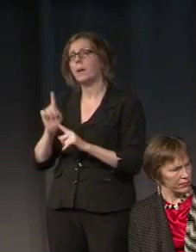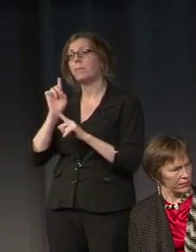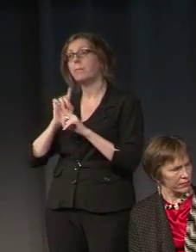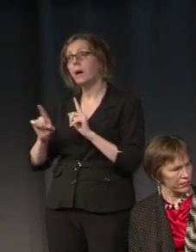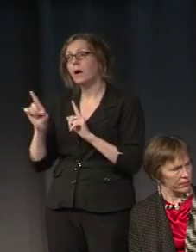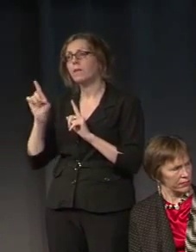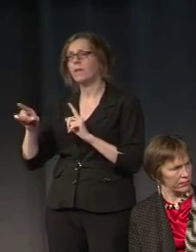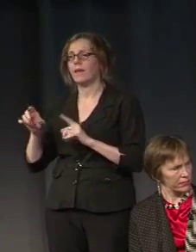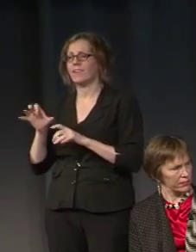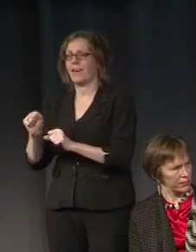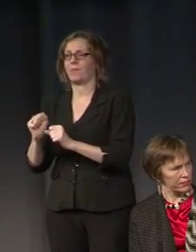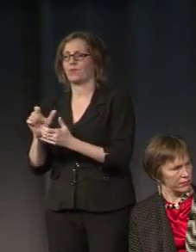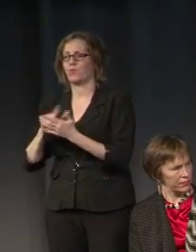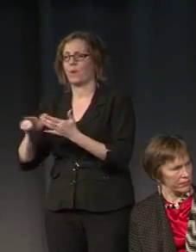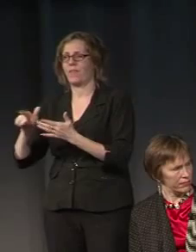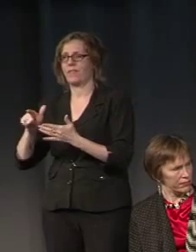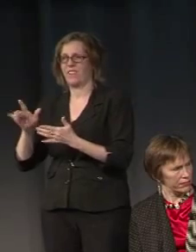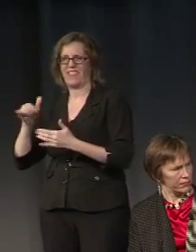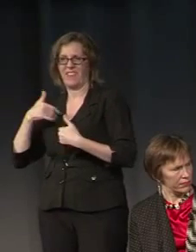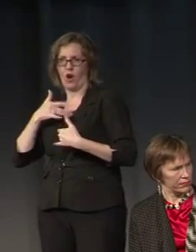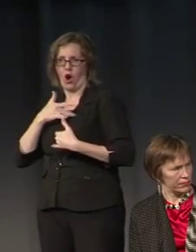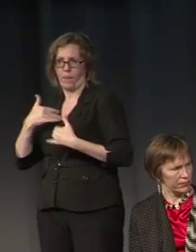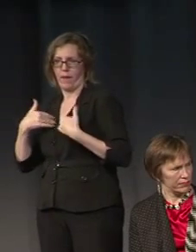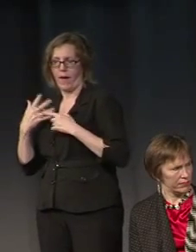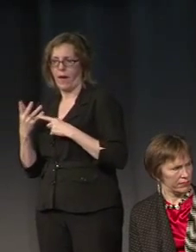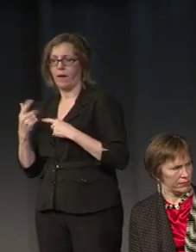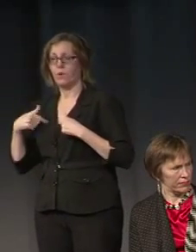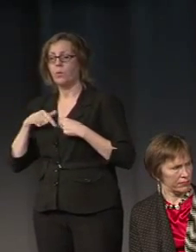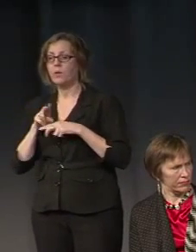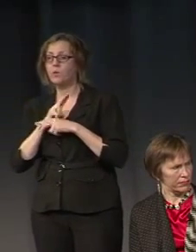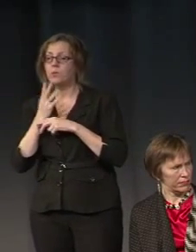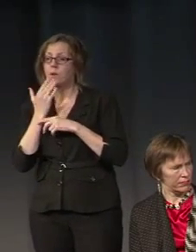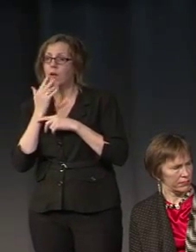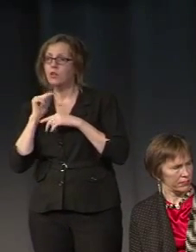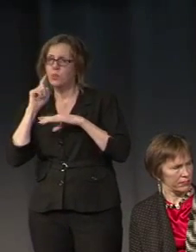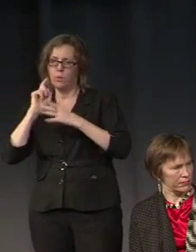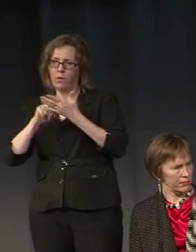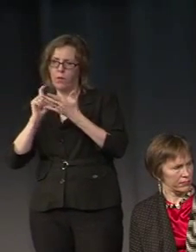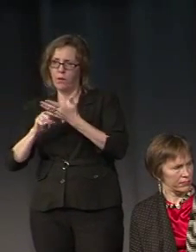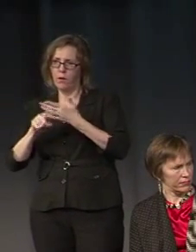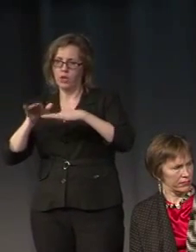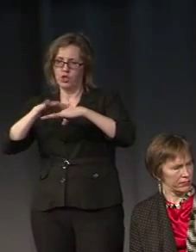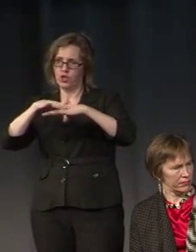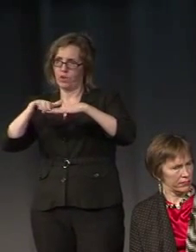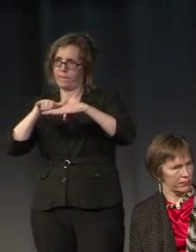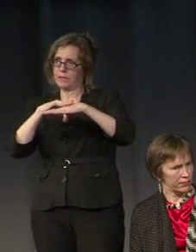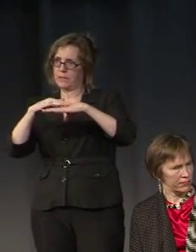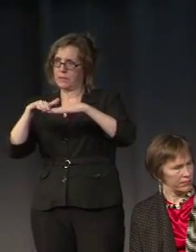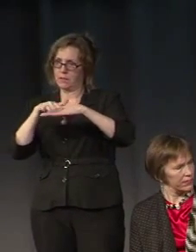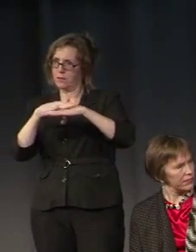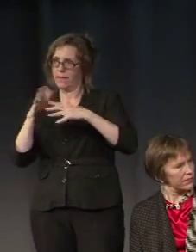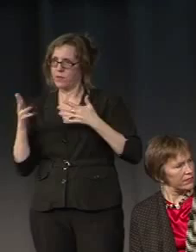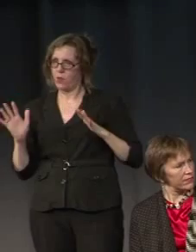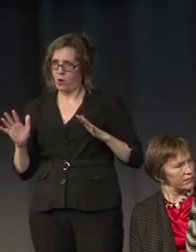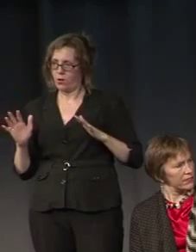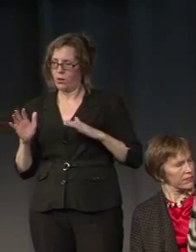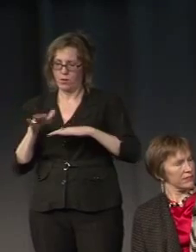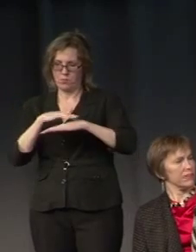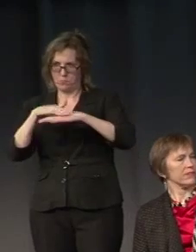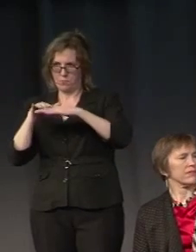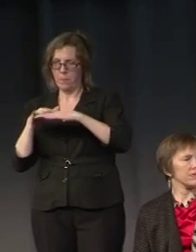think you started with, which is we use color to identify surfaces. Like, it isn't a great